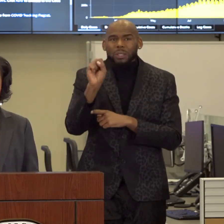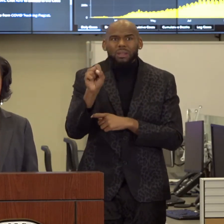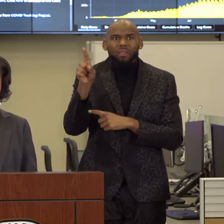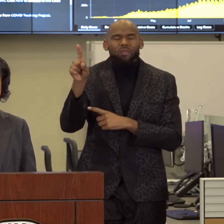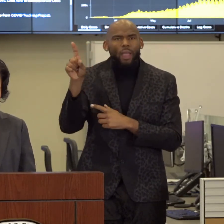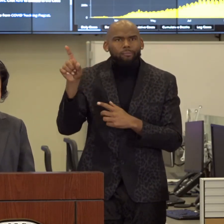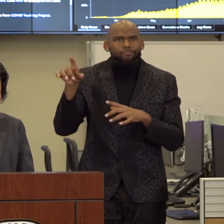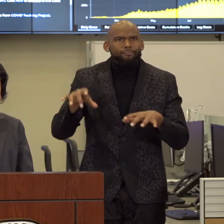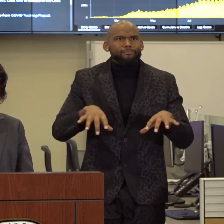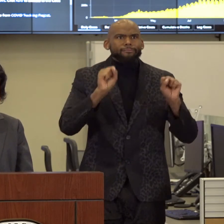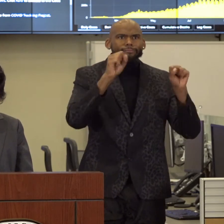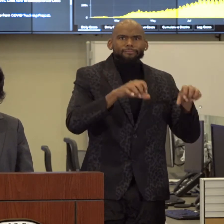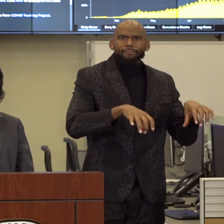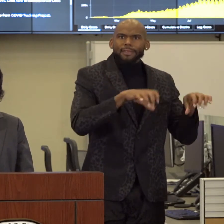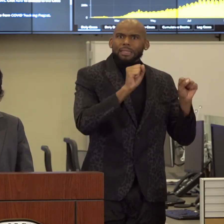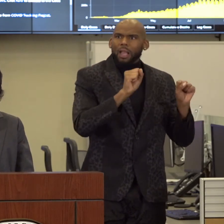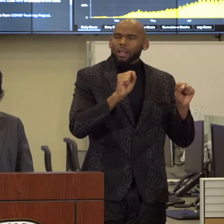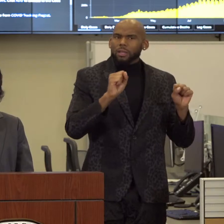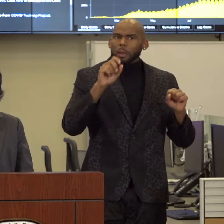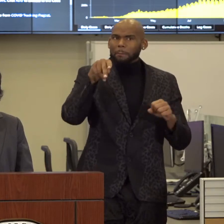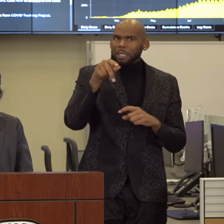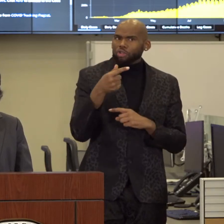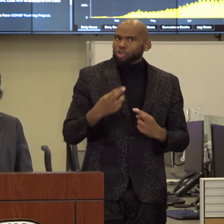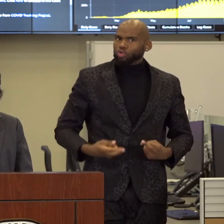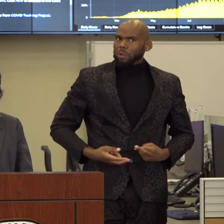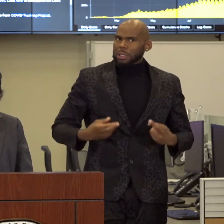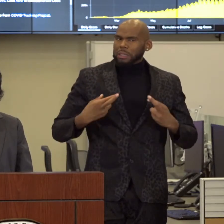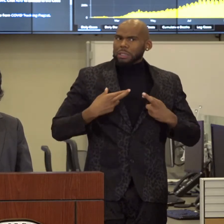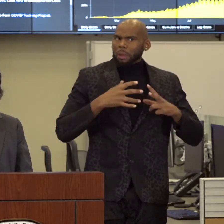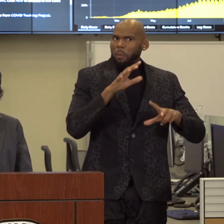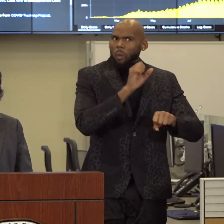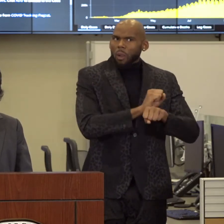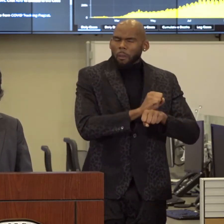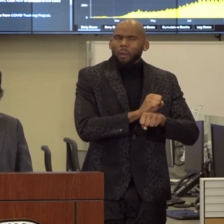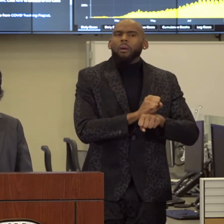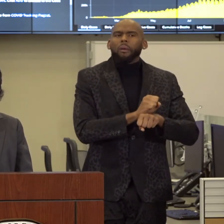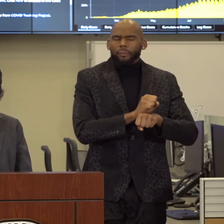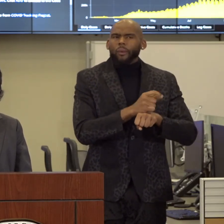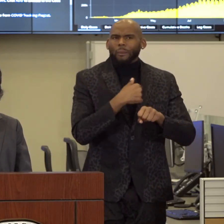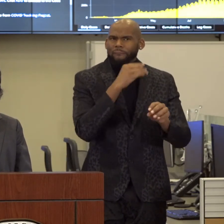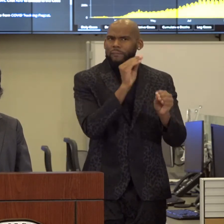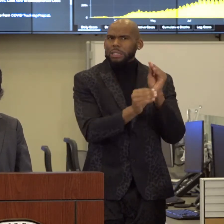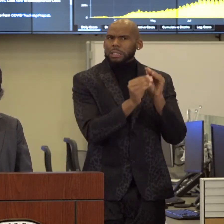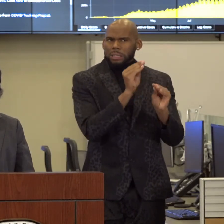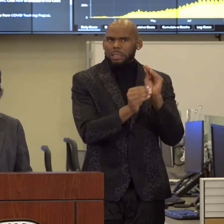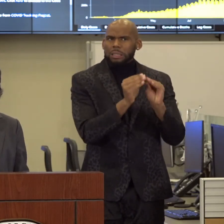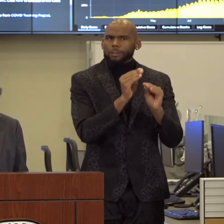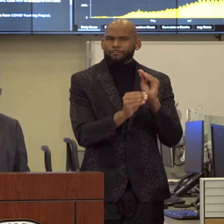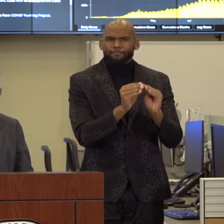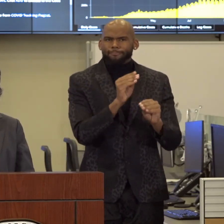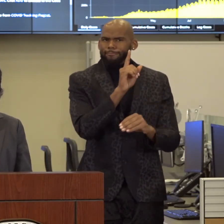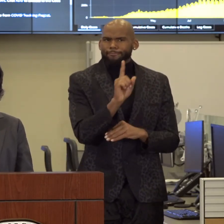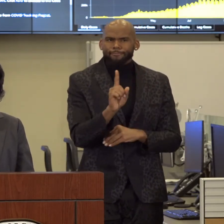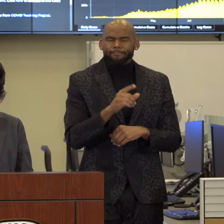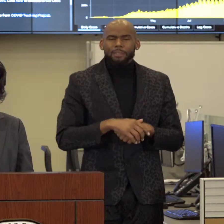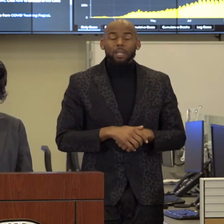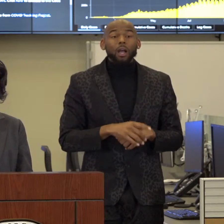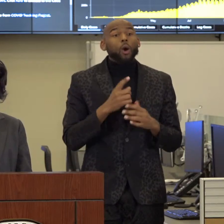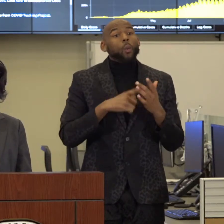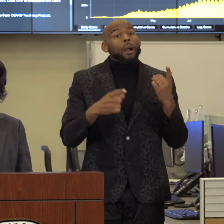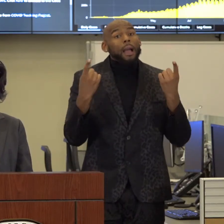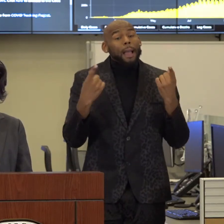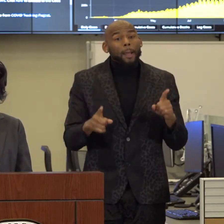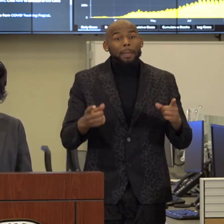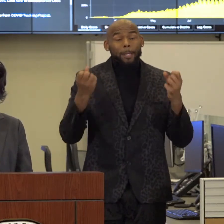were intended for Prince Georgians, you should know that we made adjustments there, and because initially what happened is a good